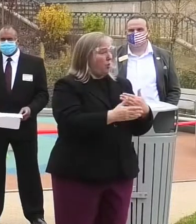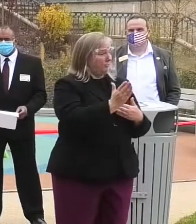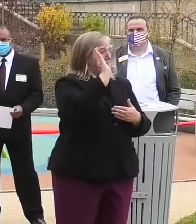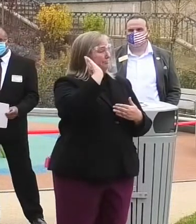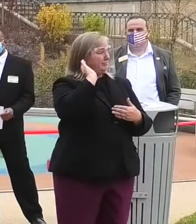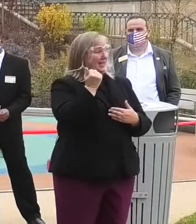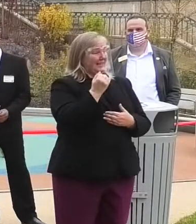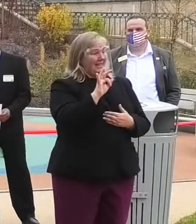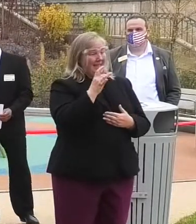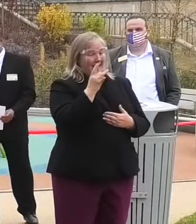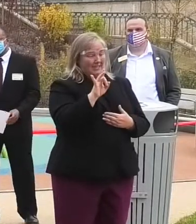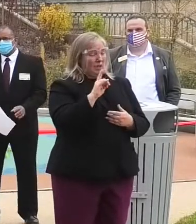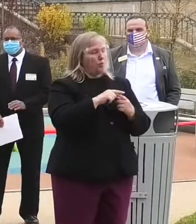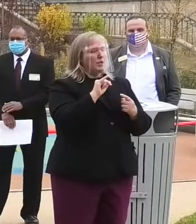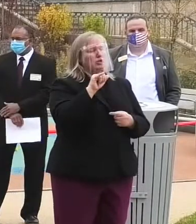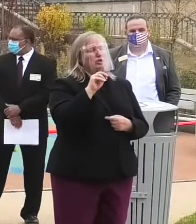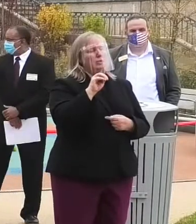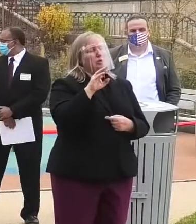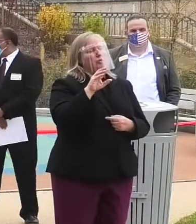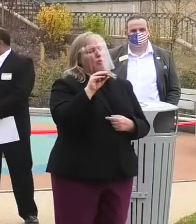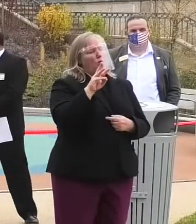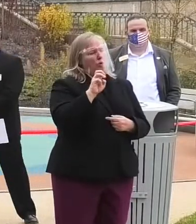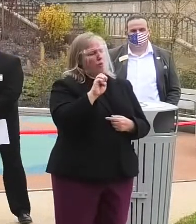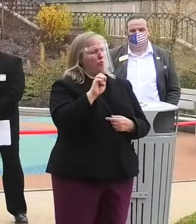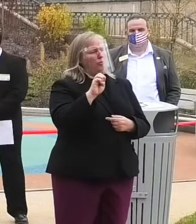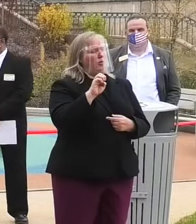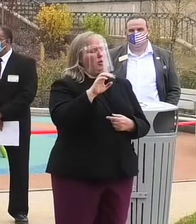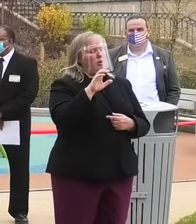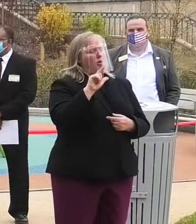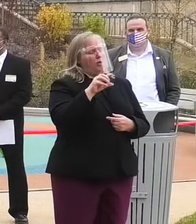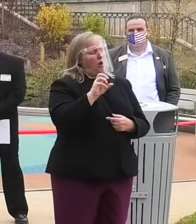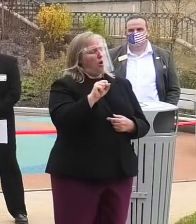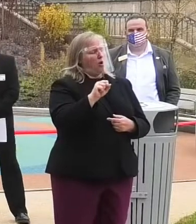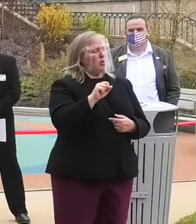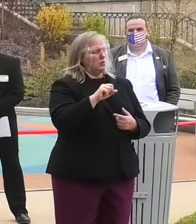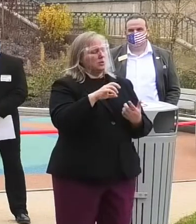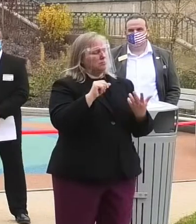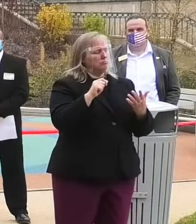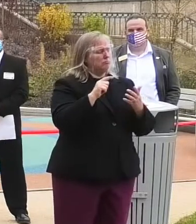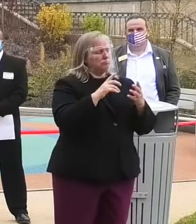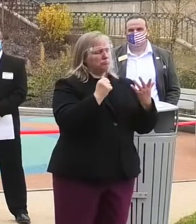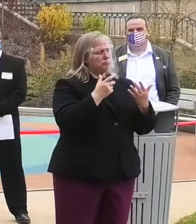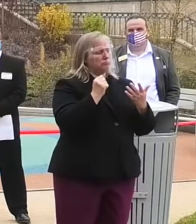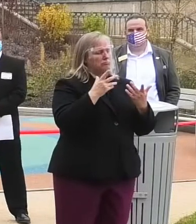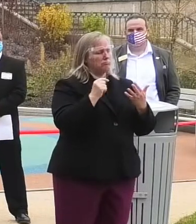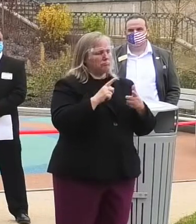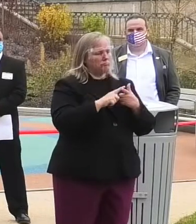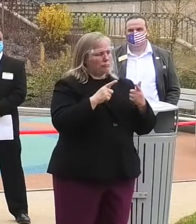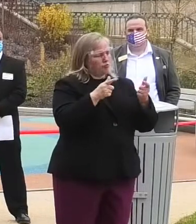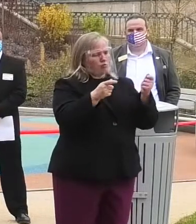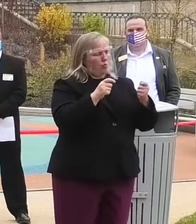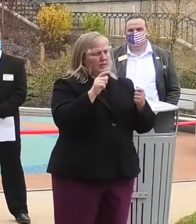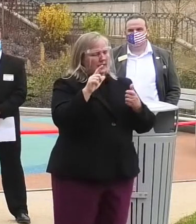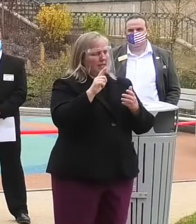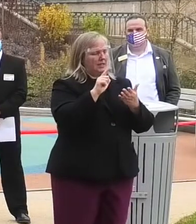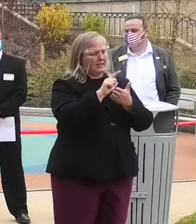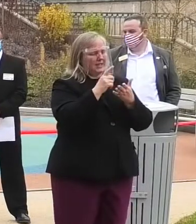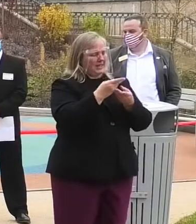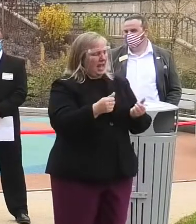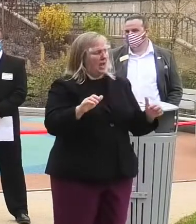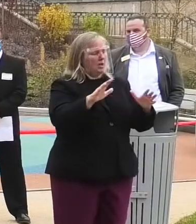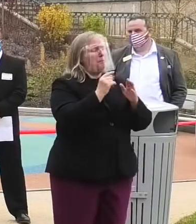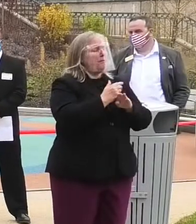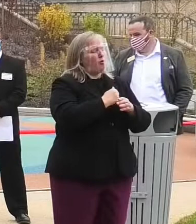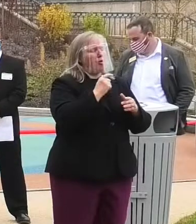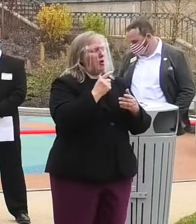1918, when Jim Crow laws ruled the land long before the civil rights movement of the 50s and 60s, long before